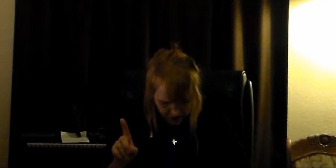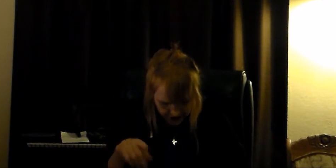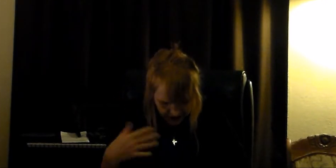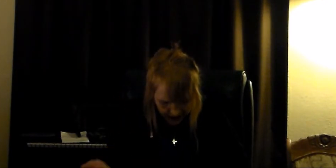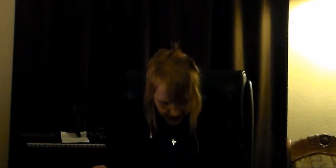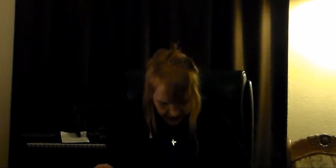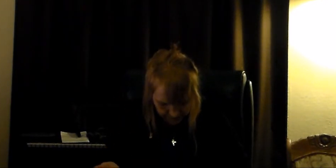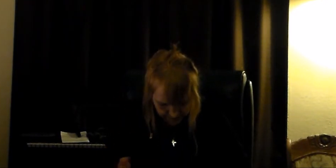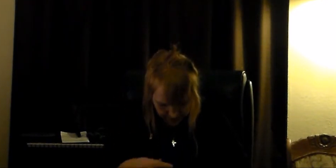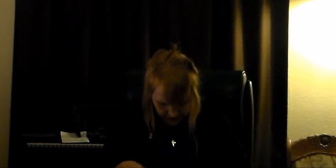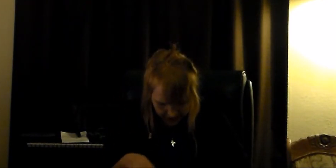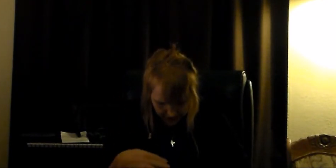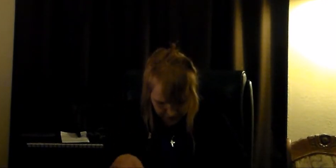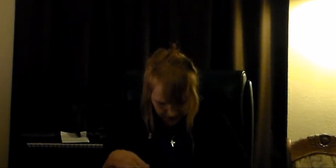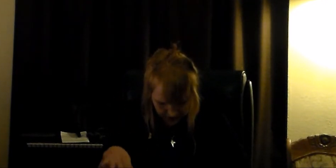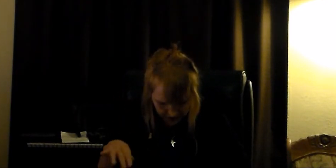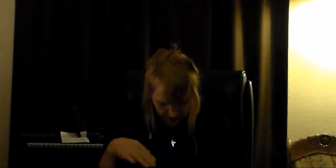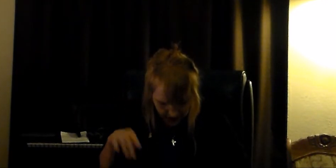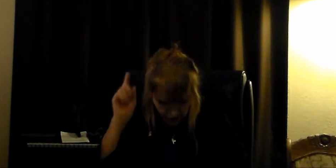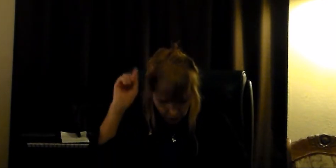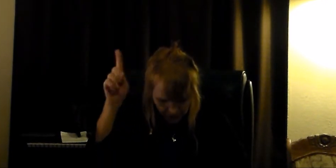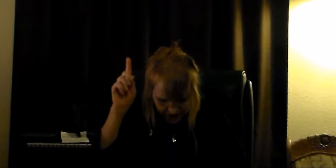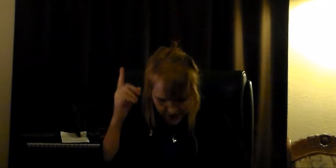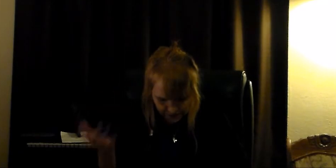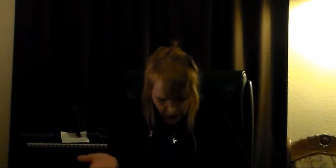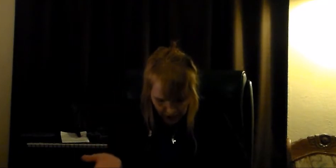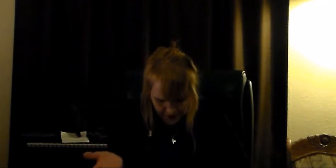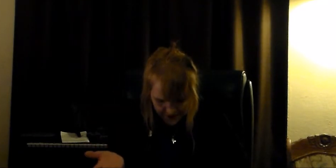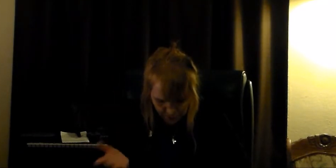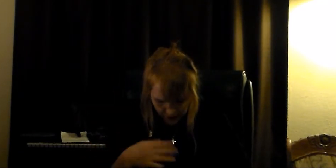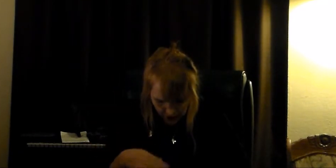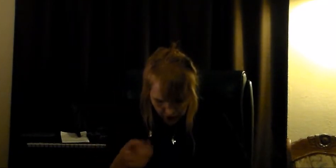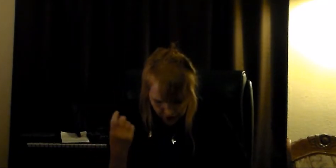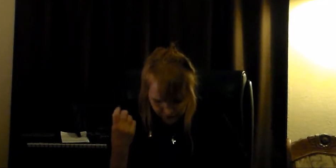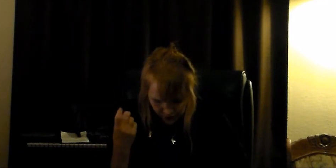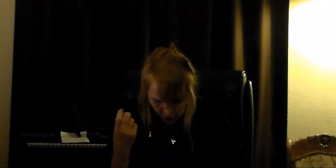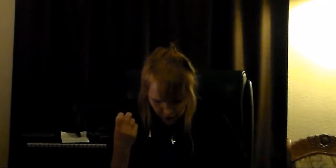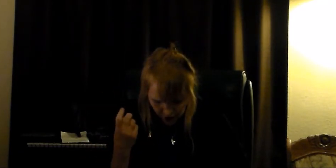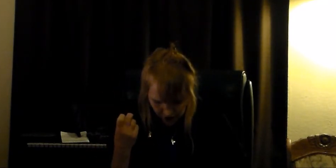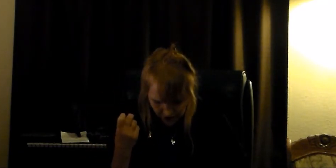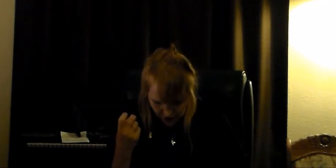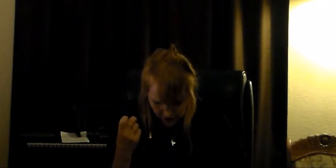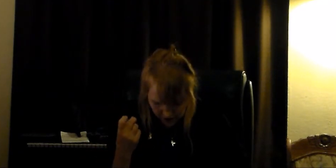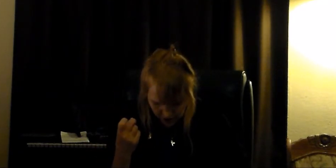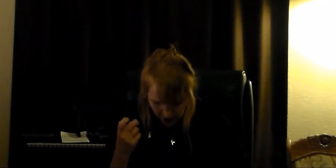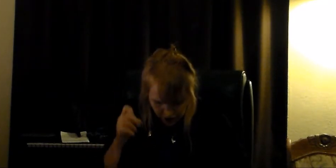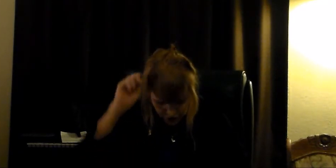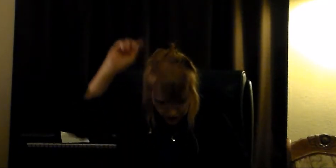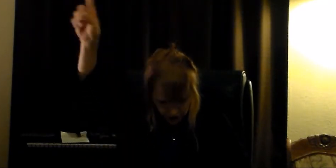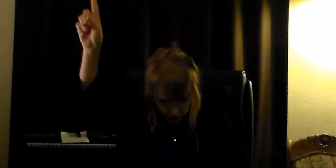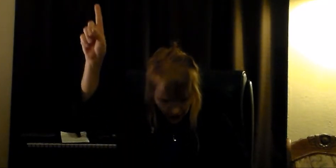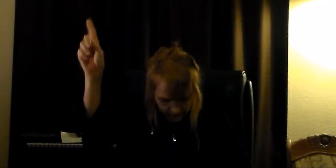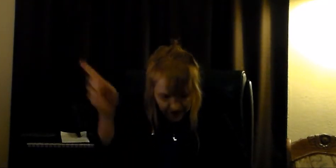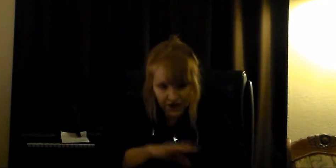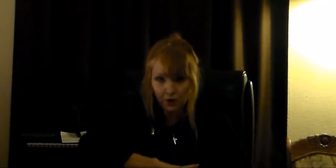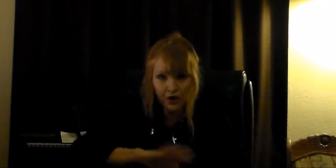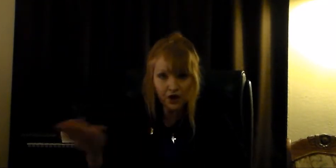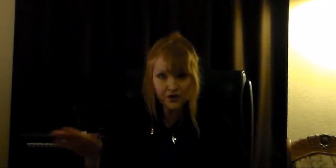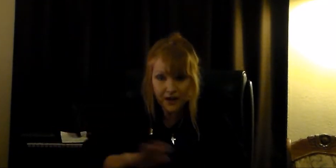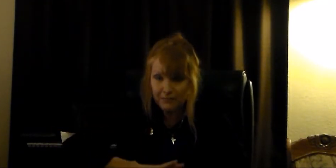in the heat. And in keeping with his promise, we are looking forward to a new heaven and new earth. Amen.